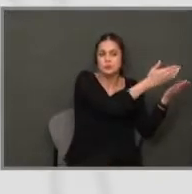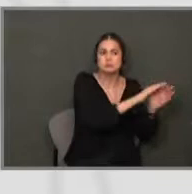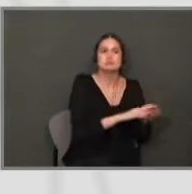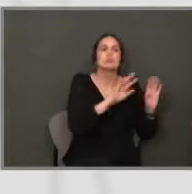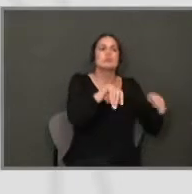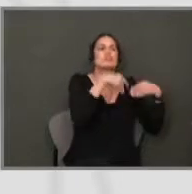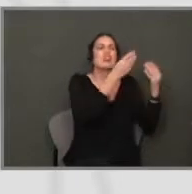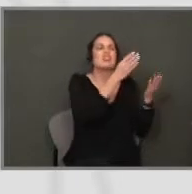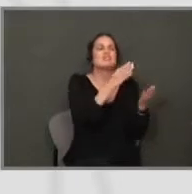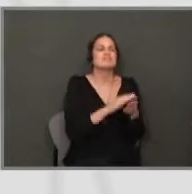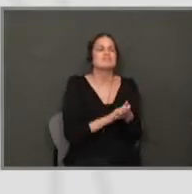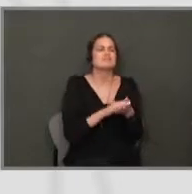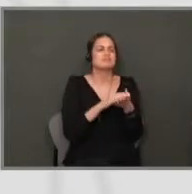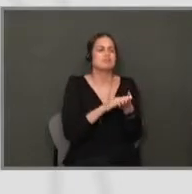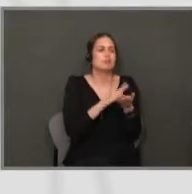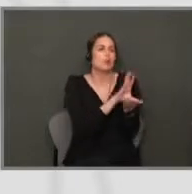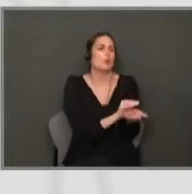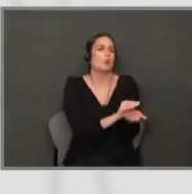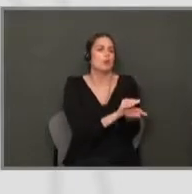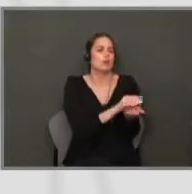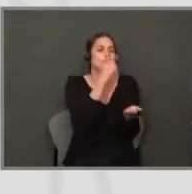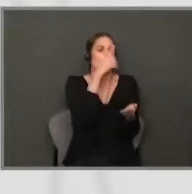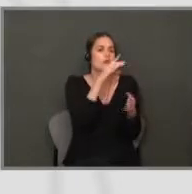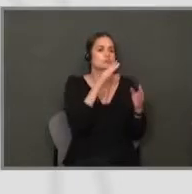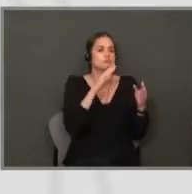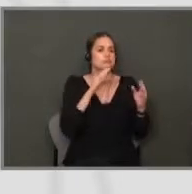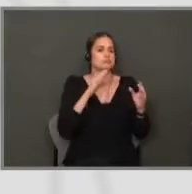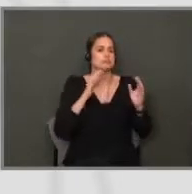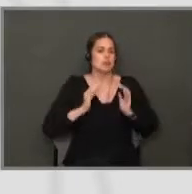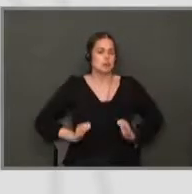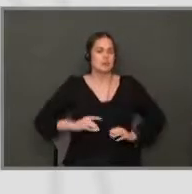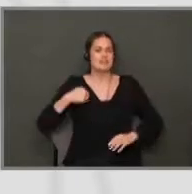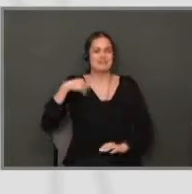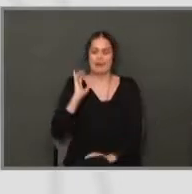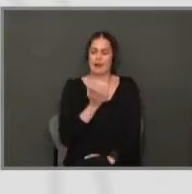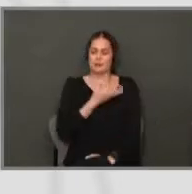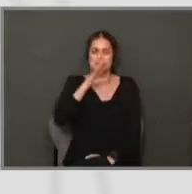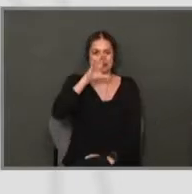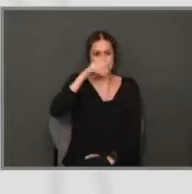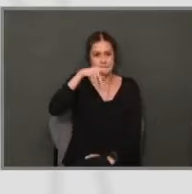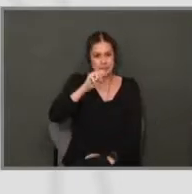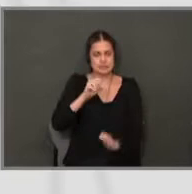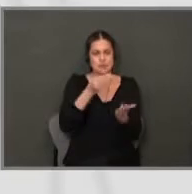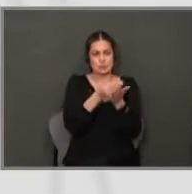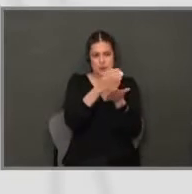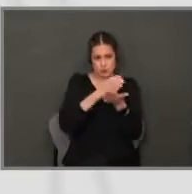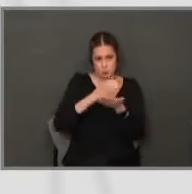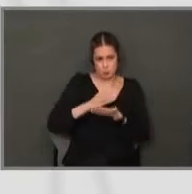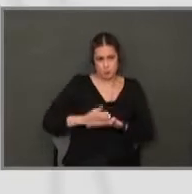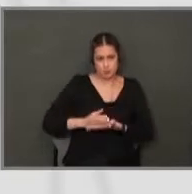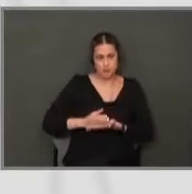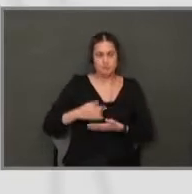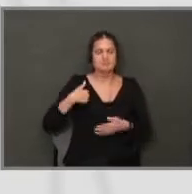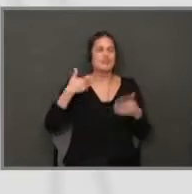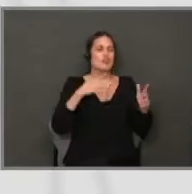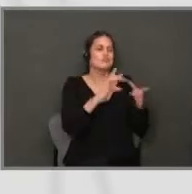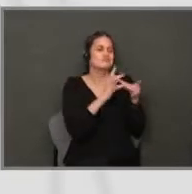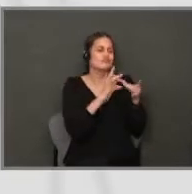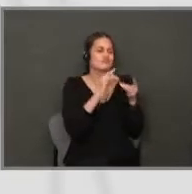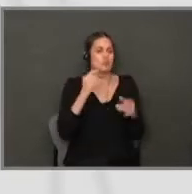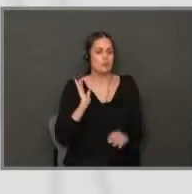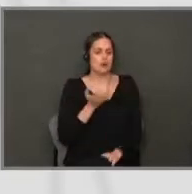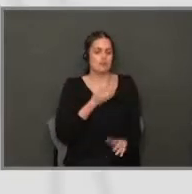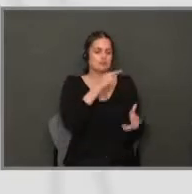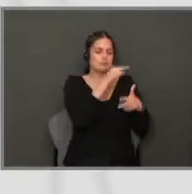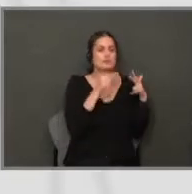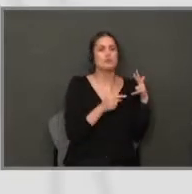provide relief to residents is through our Cps revenue. And so I mentioned earlier that it's one of our